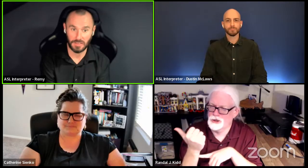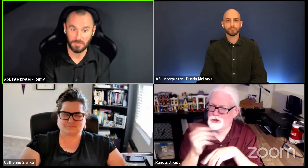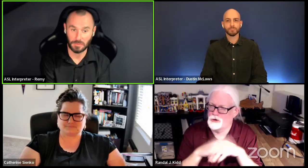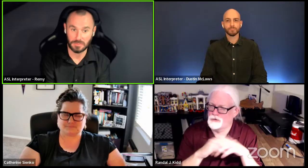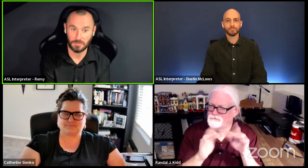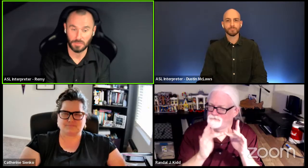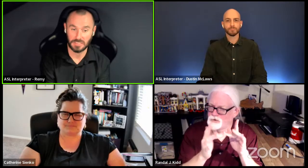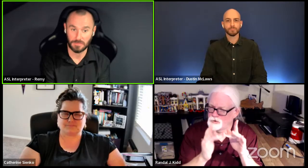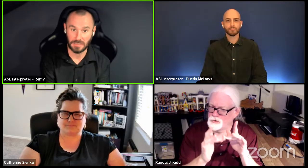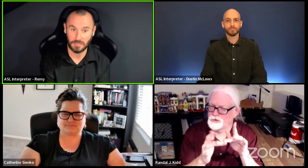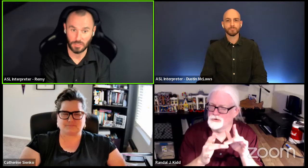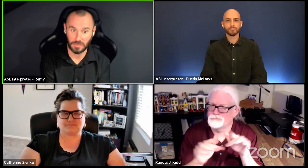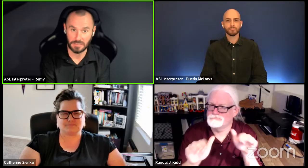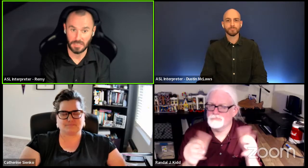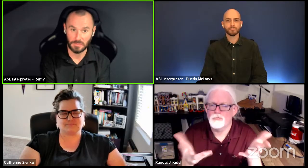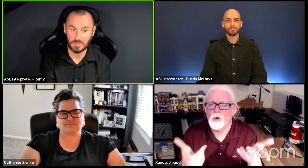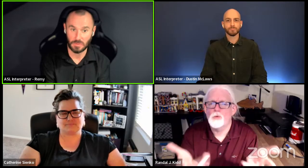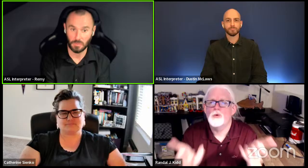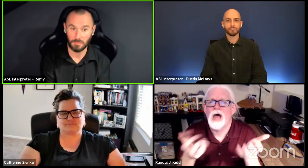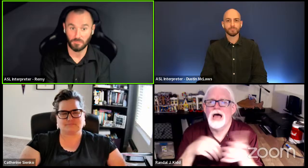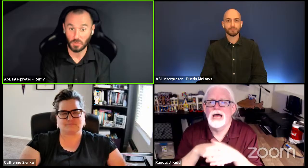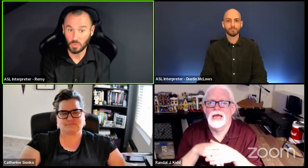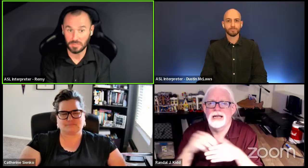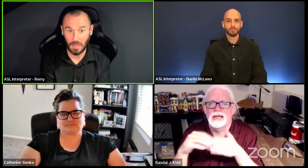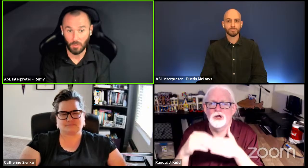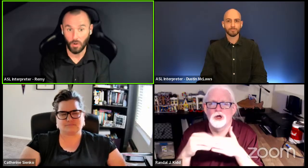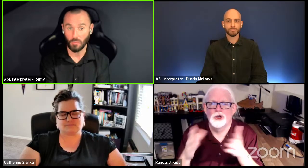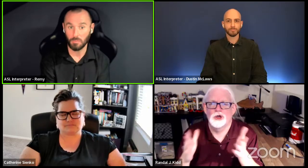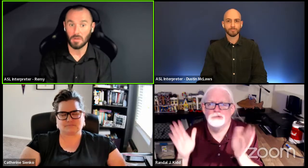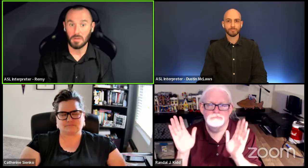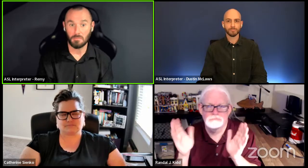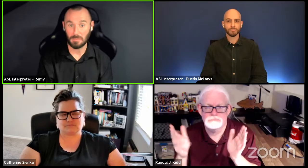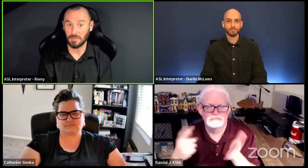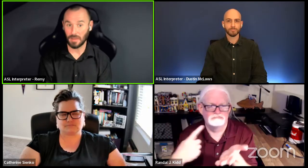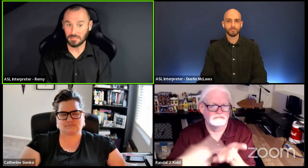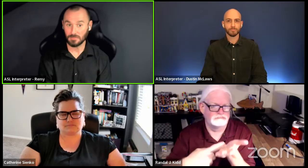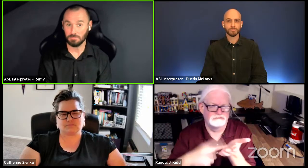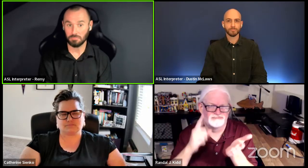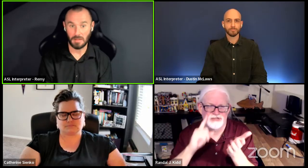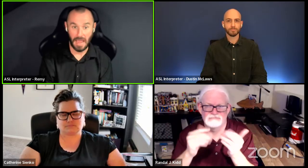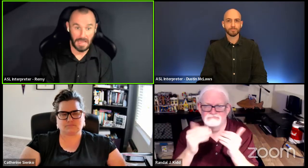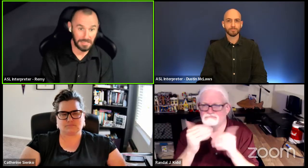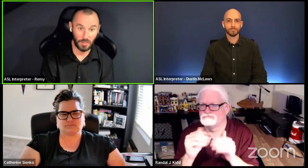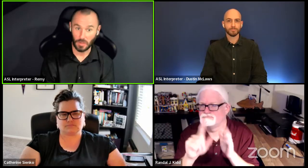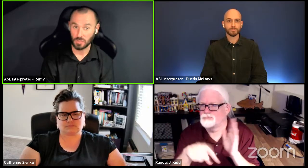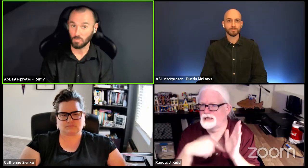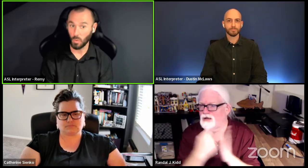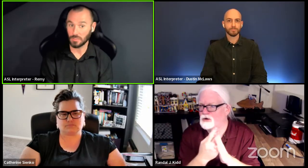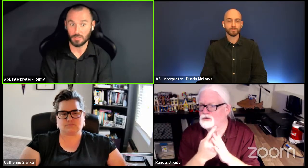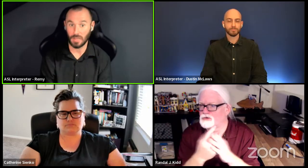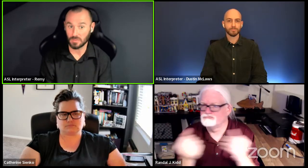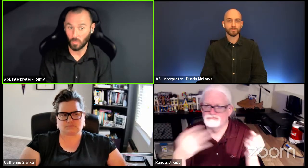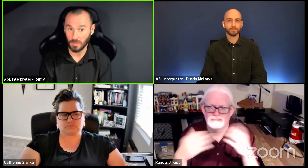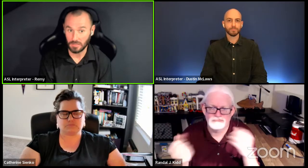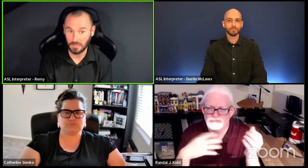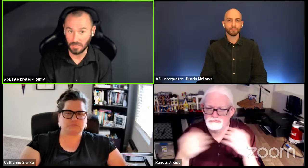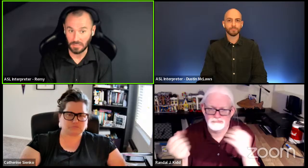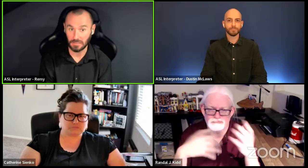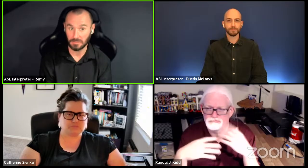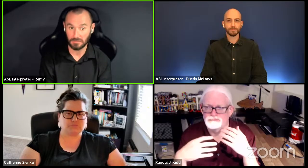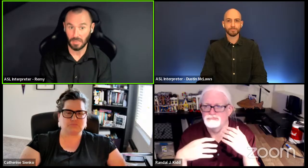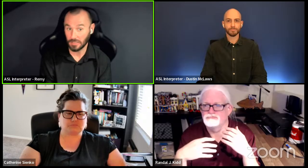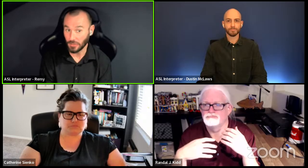to get our DEP members to participate in a survey at times. So a virtual town hall might be the best. Asking the question, what do you guys